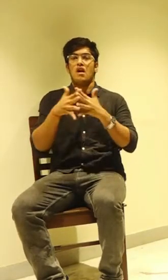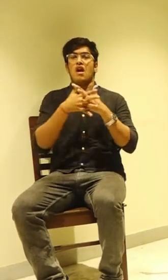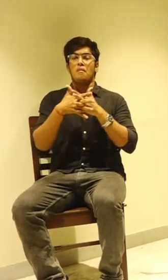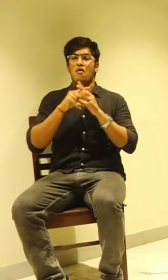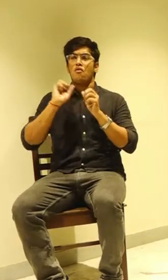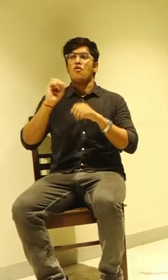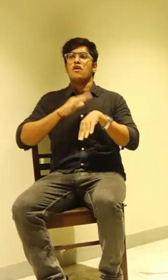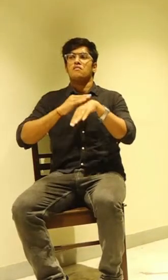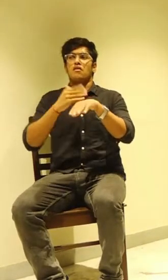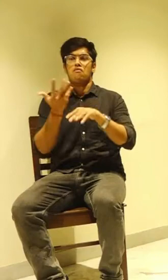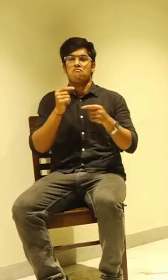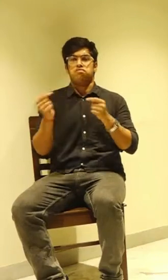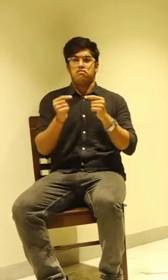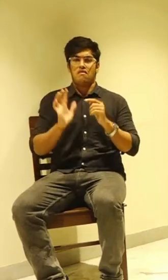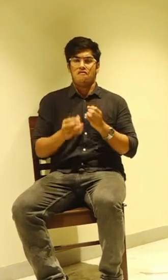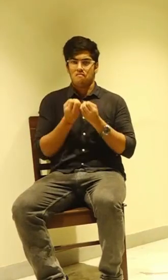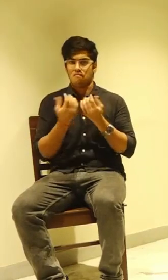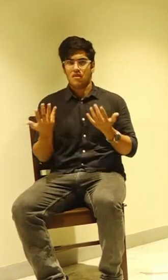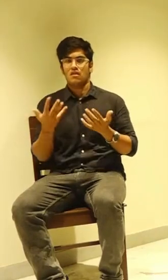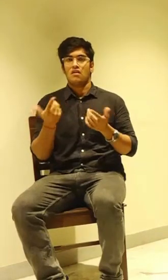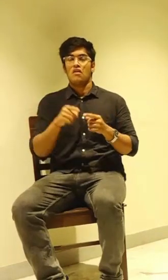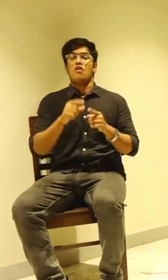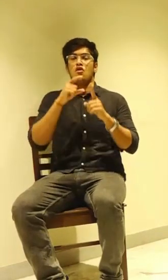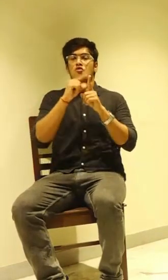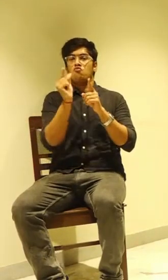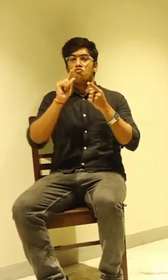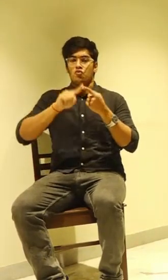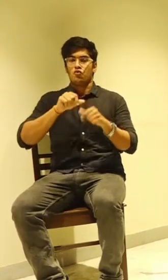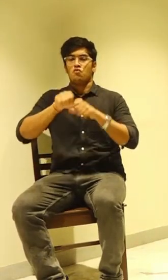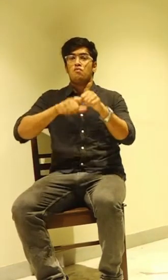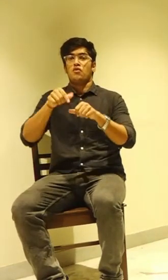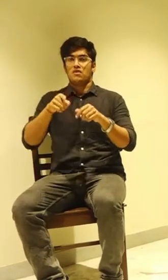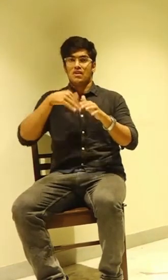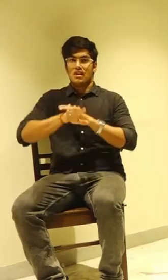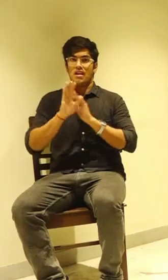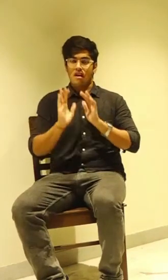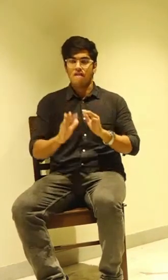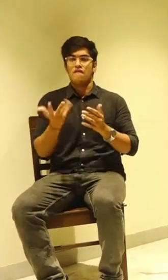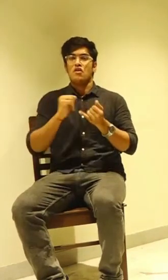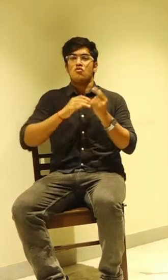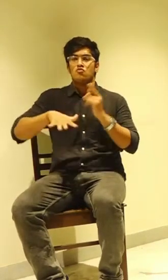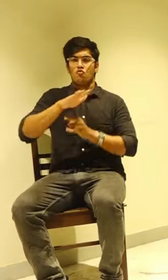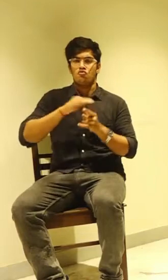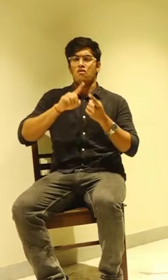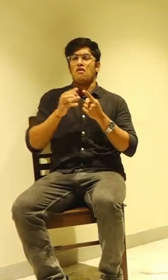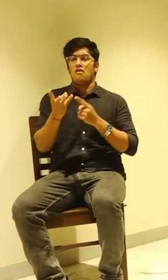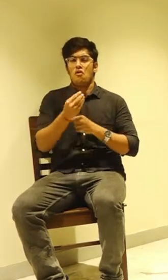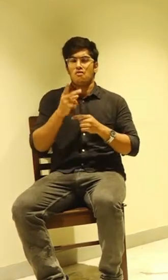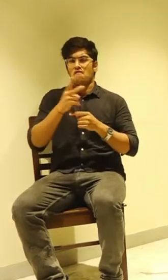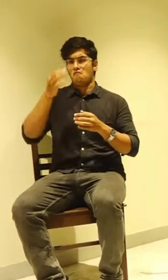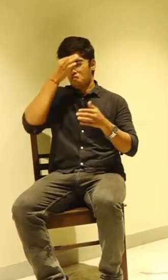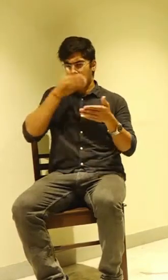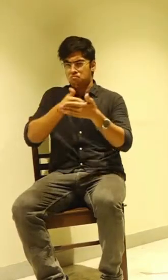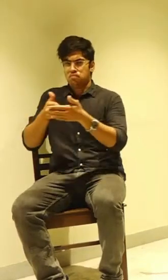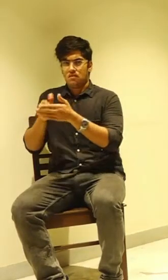very controversial. In some, due process has been the basis to invalidate a large number of socio-economic laws. So you will follow the